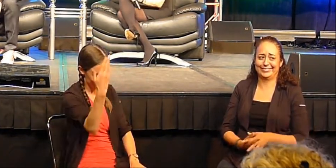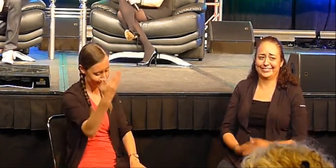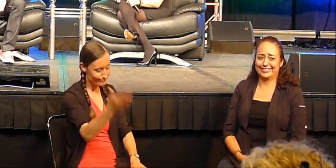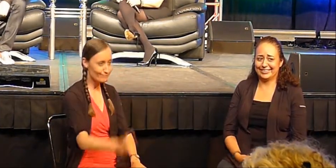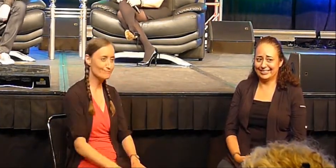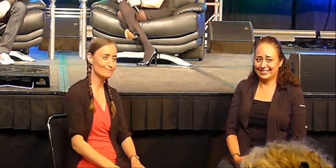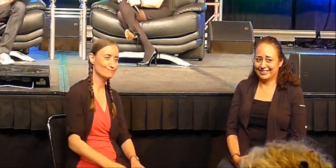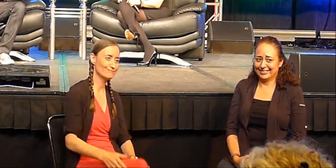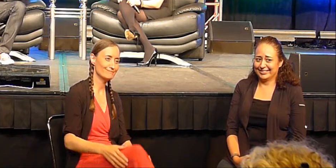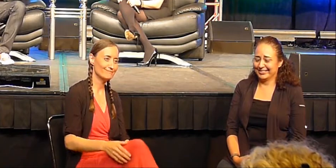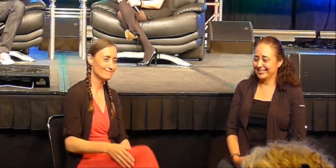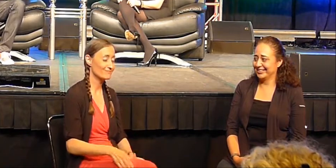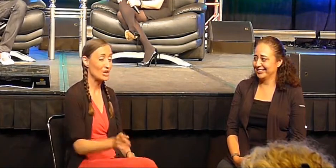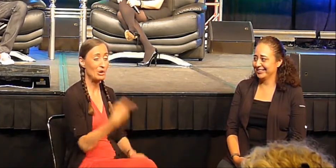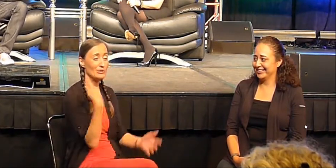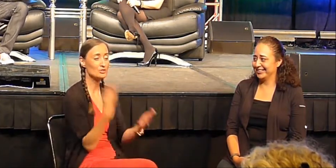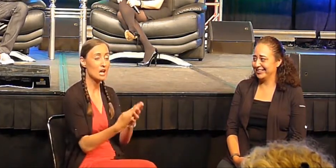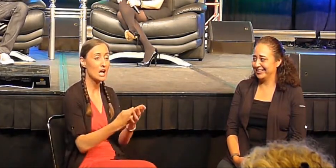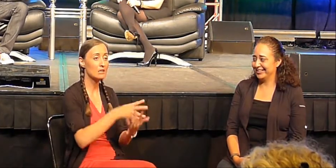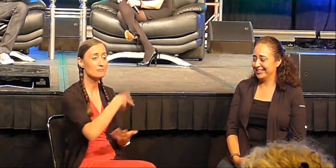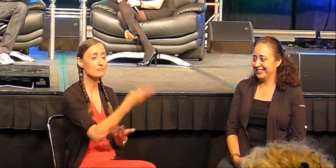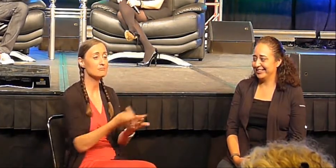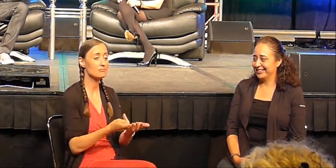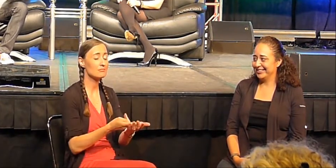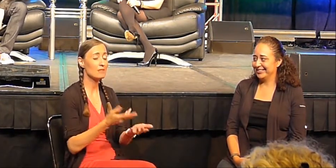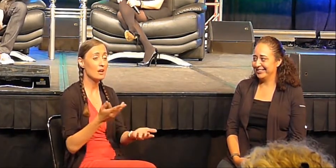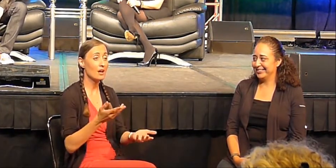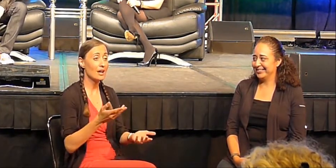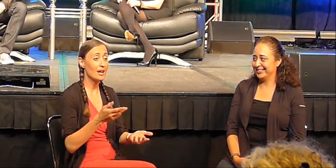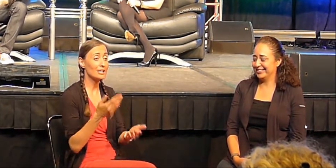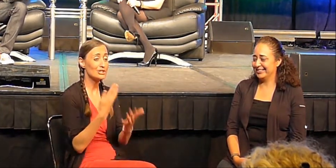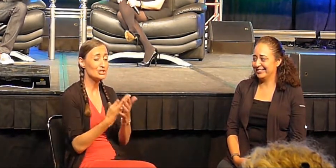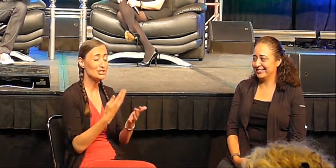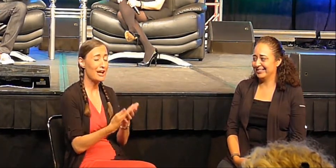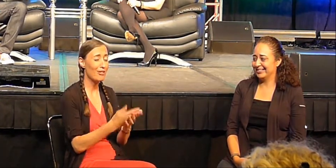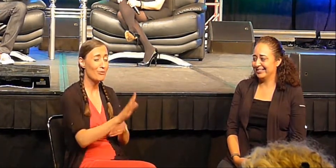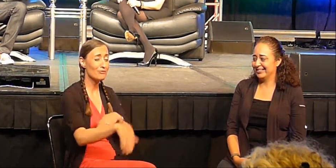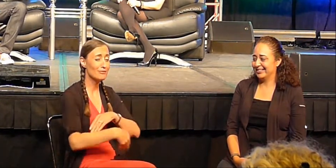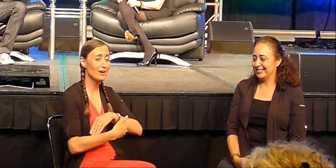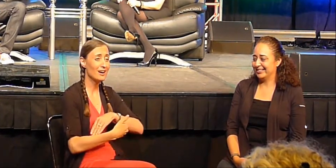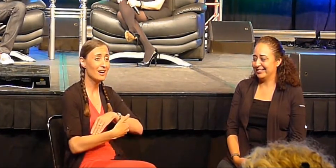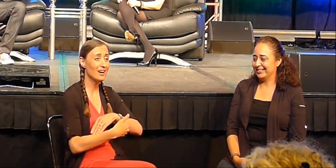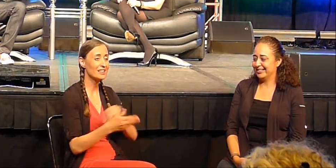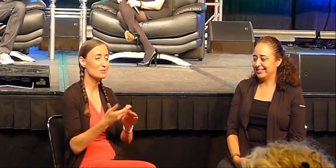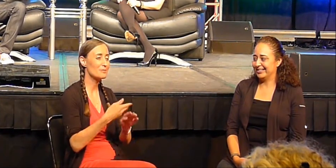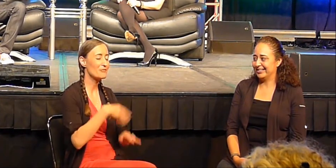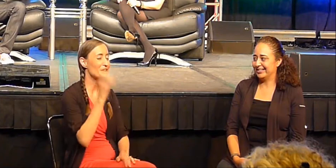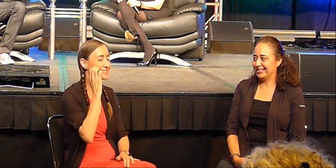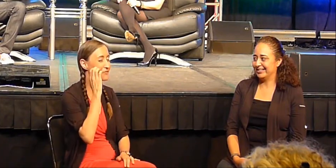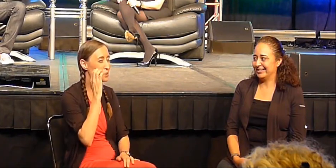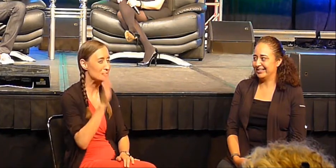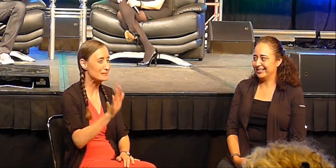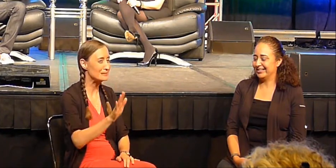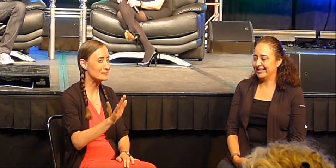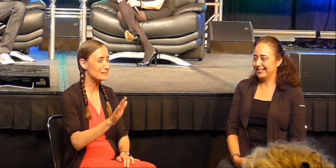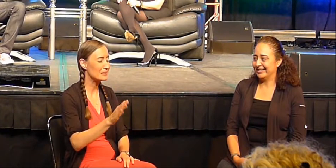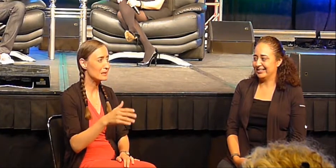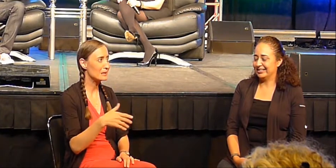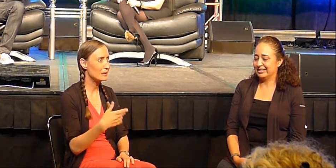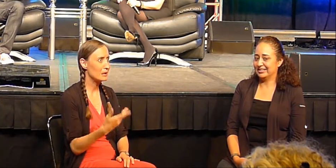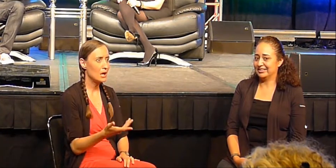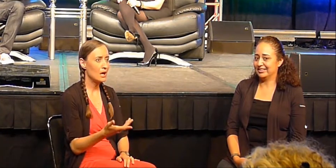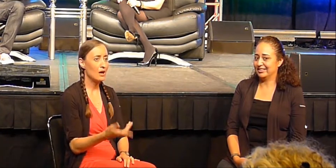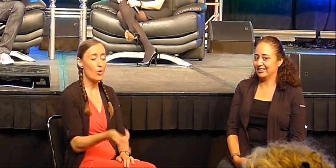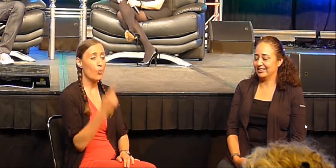on, let's go. And he spent the night in jail, this poor guy. And this was before cell phones. So, you know, he